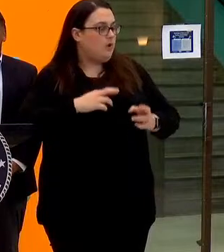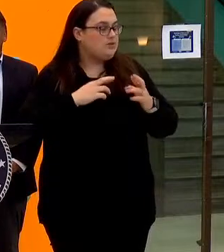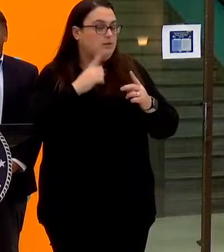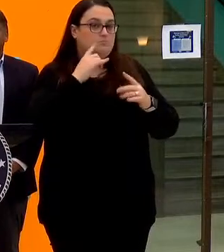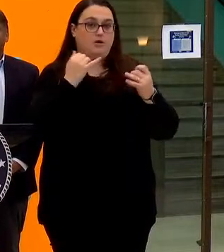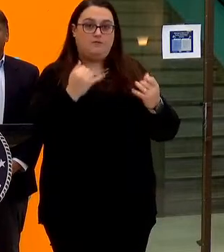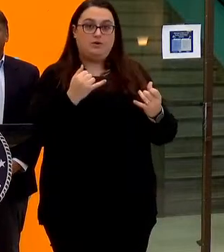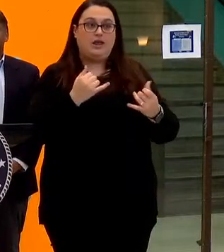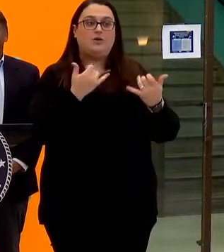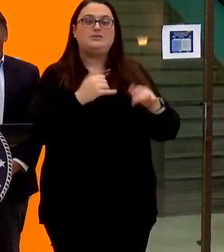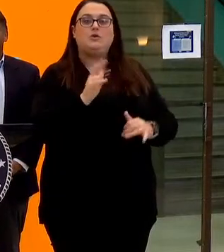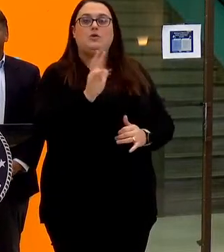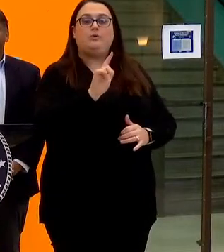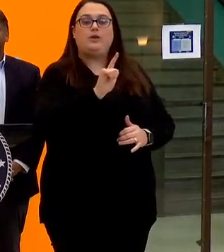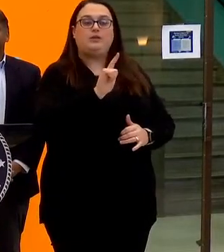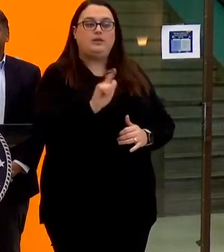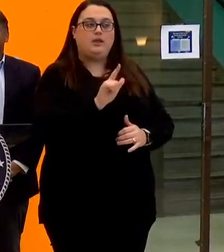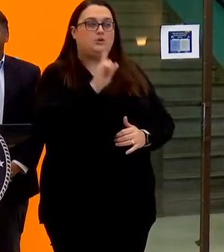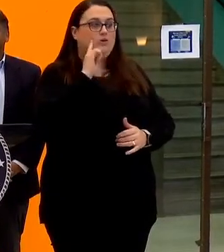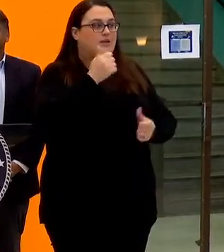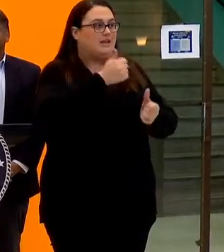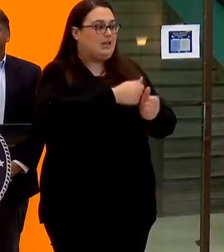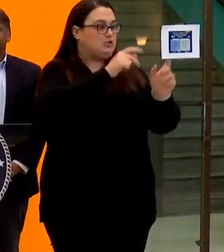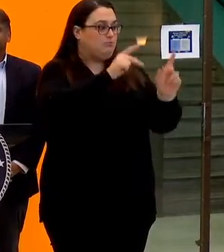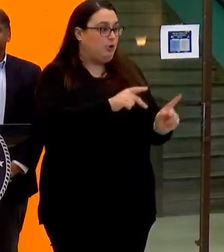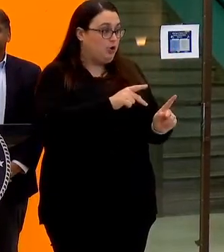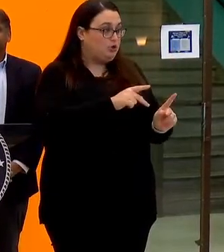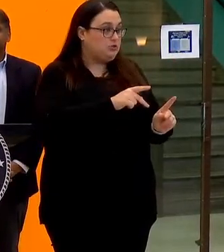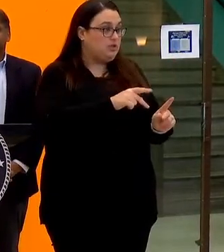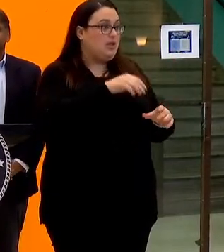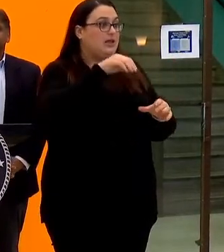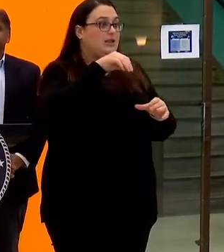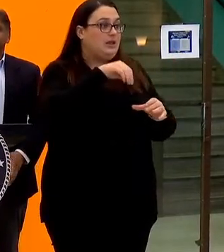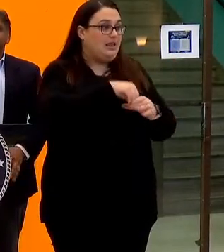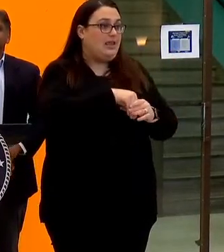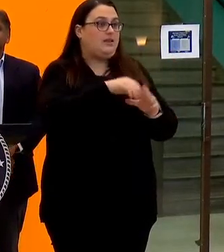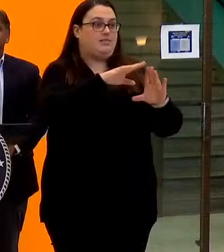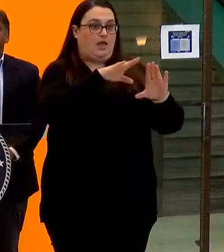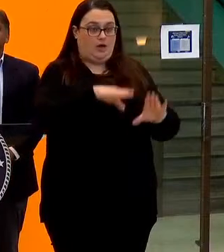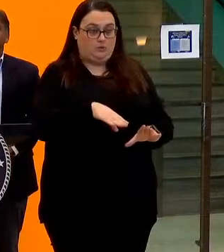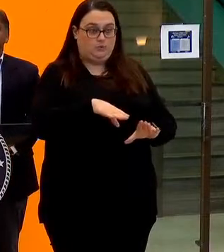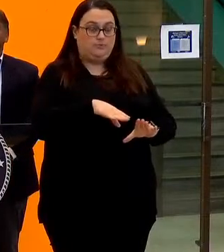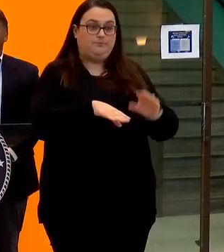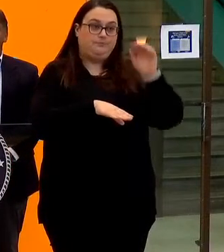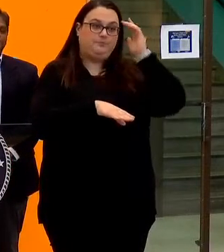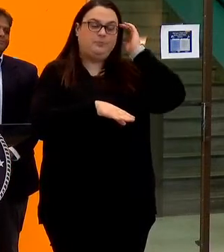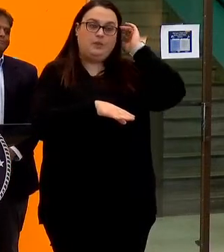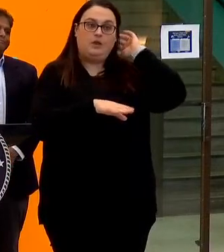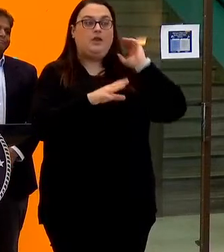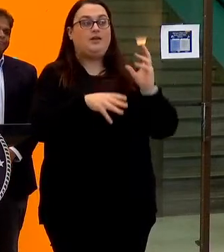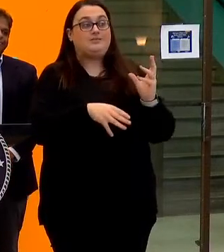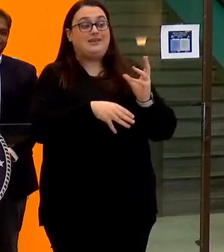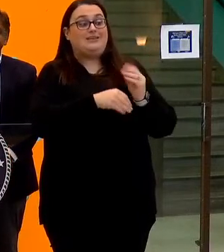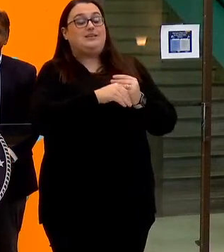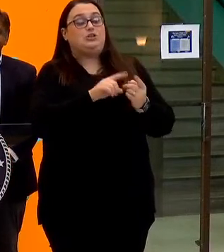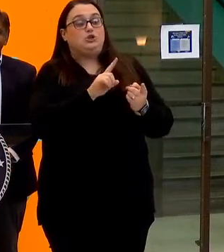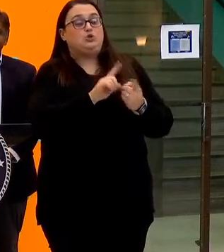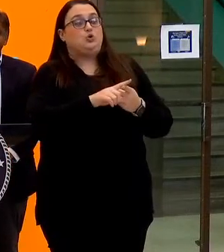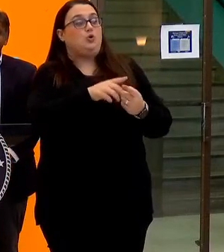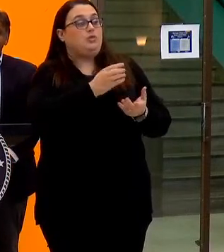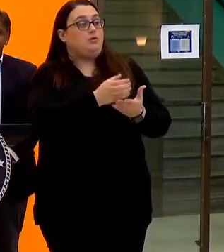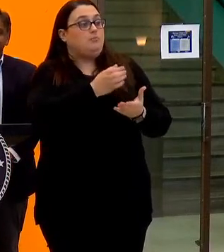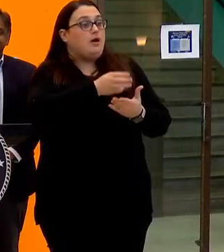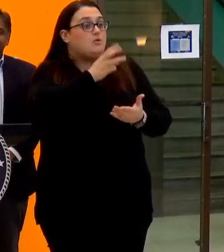as of now, it is 3 liters per person per household. So again, this is in addition to our bottled water